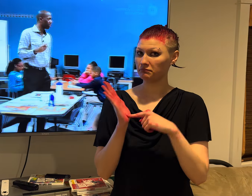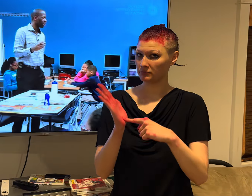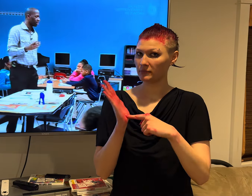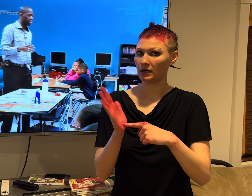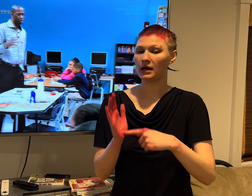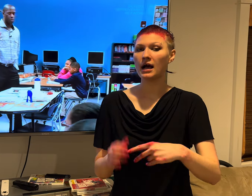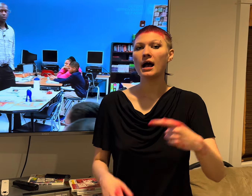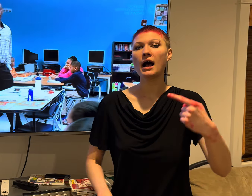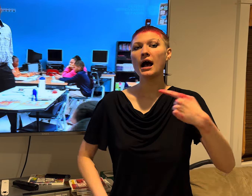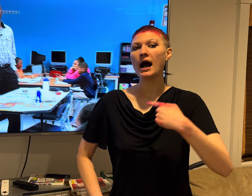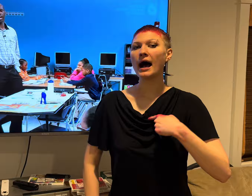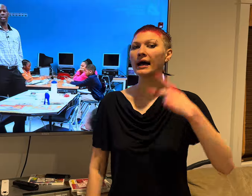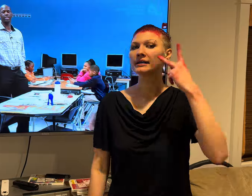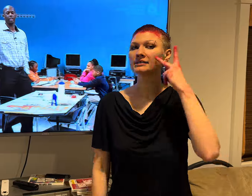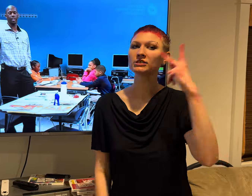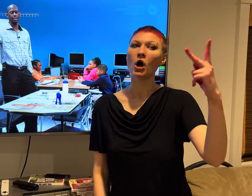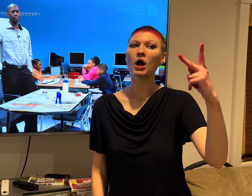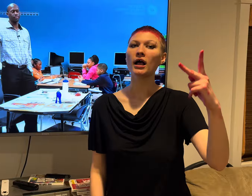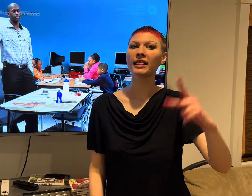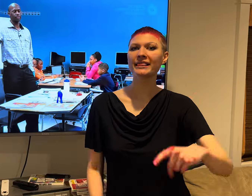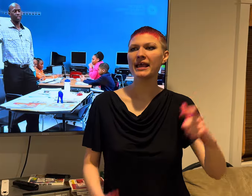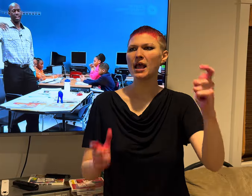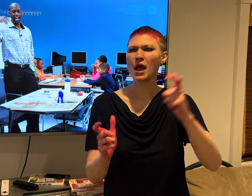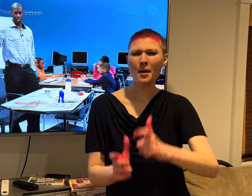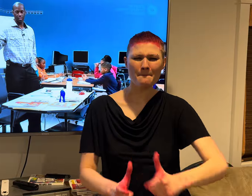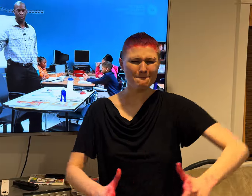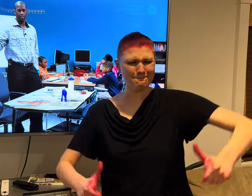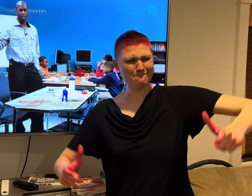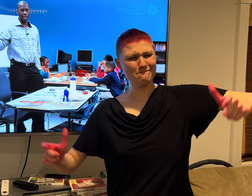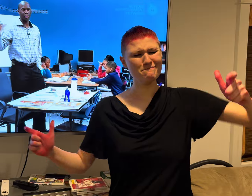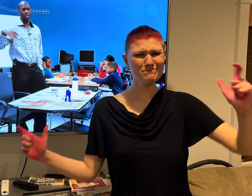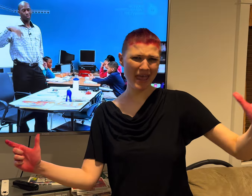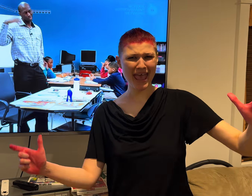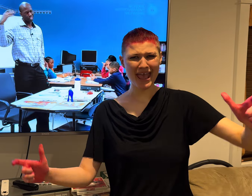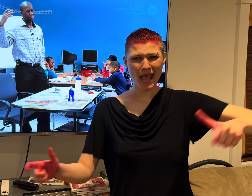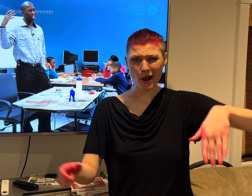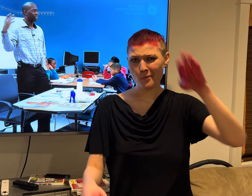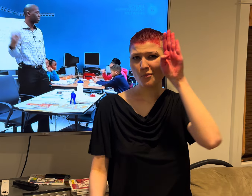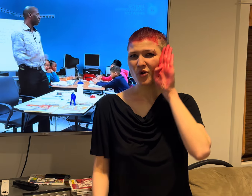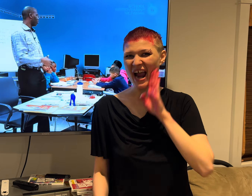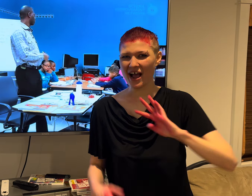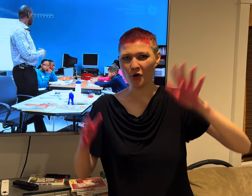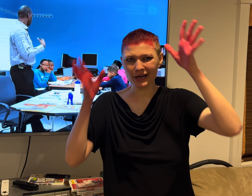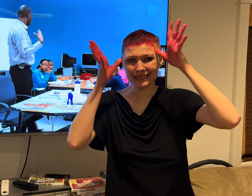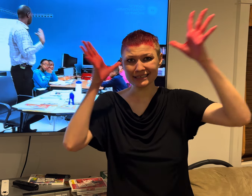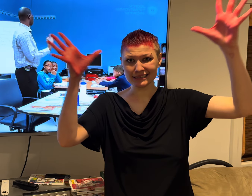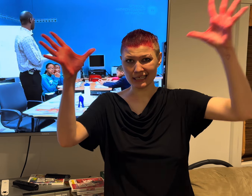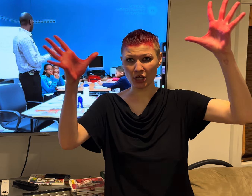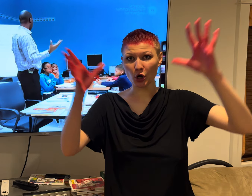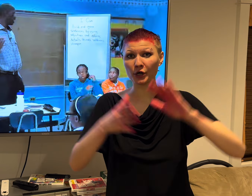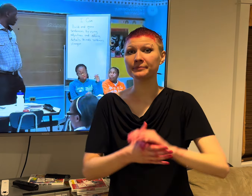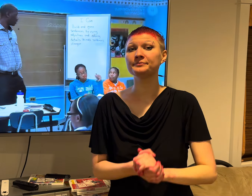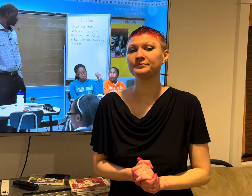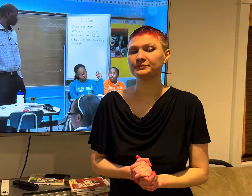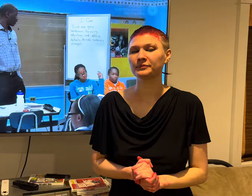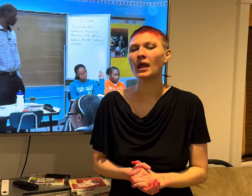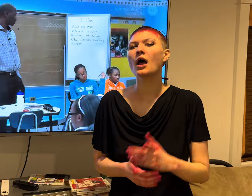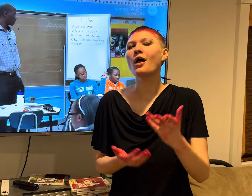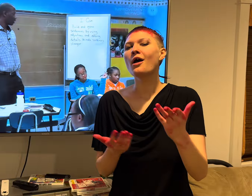right? One way is we're adding adjectives, all right? We're gonna try to have some more descriptive adjectives, right, that are